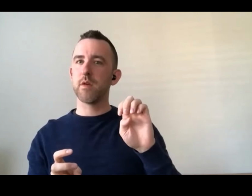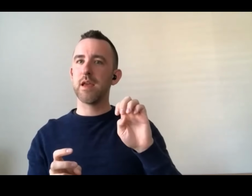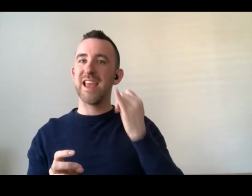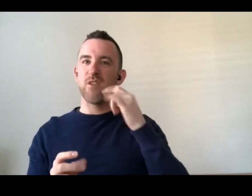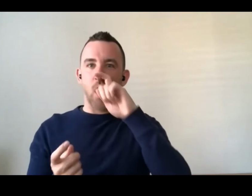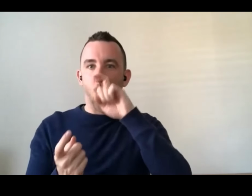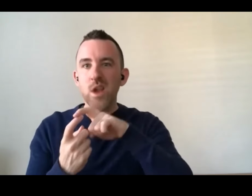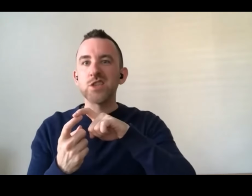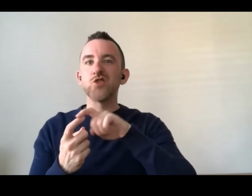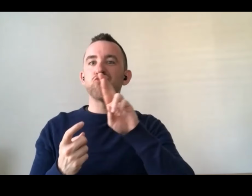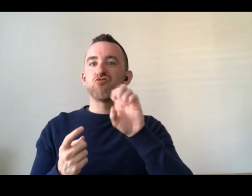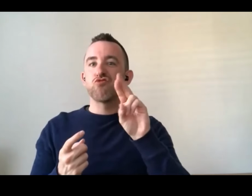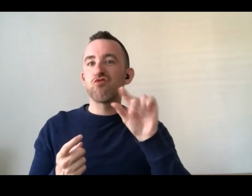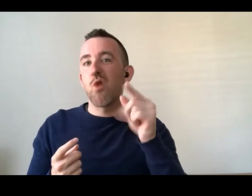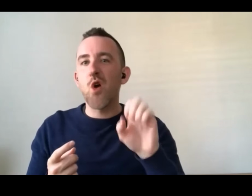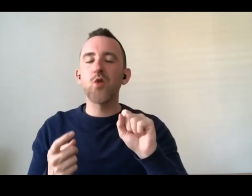and rogues and